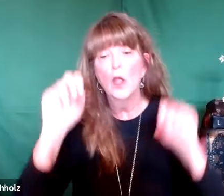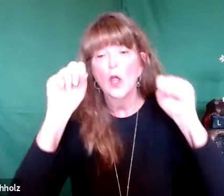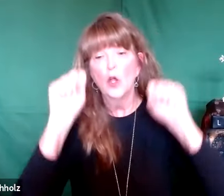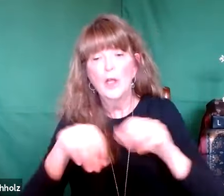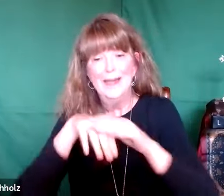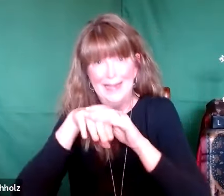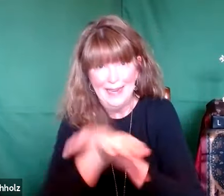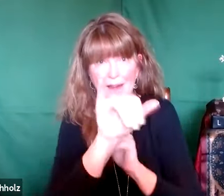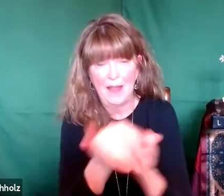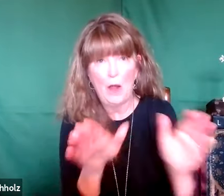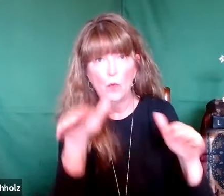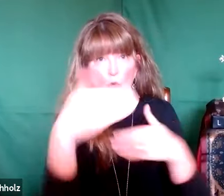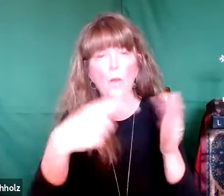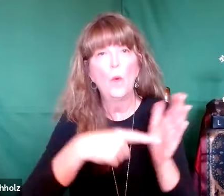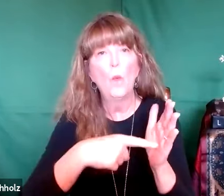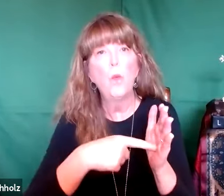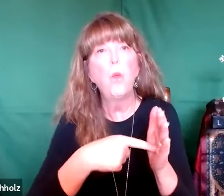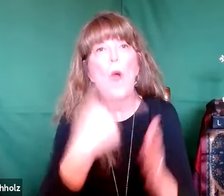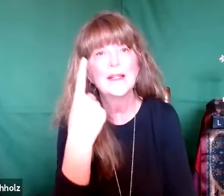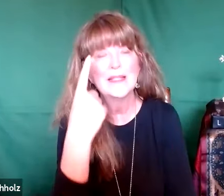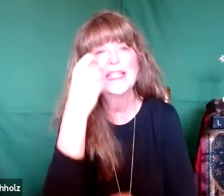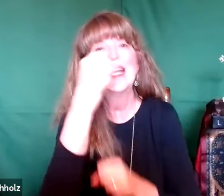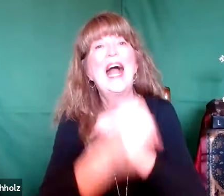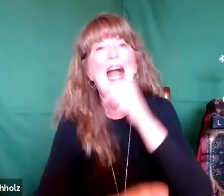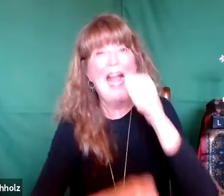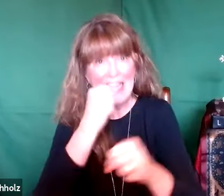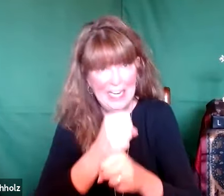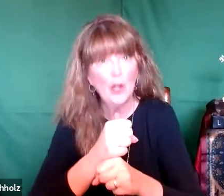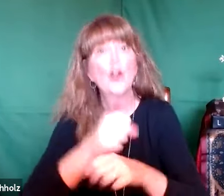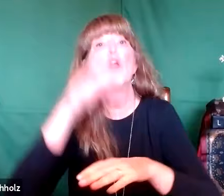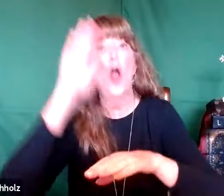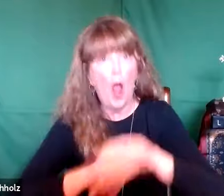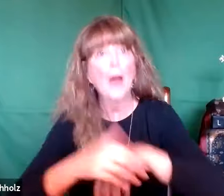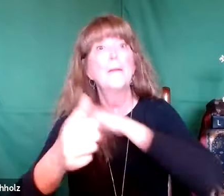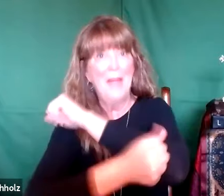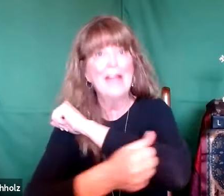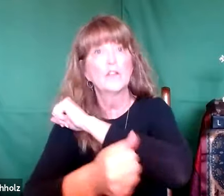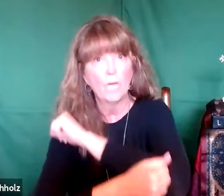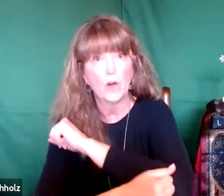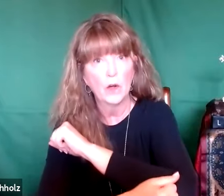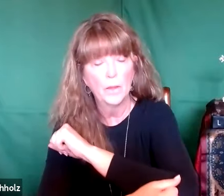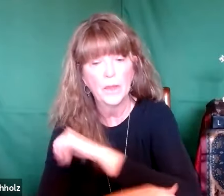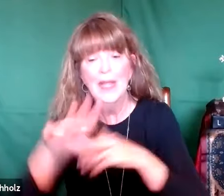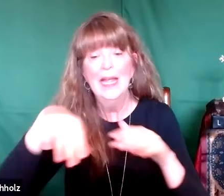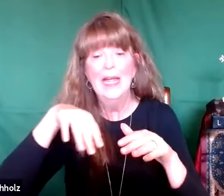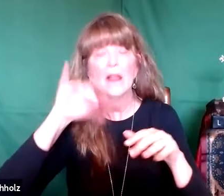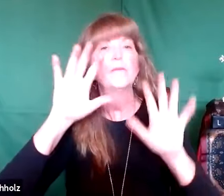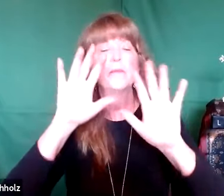Aaron, could enter the Holy of Holies once every year on Passover.